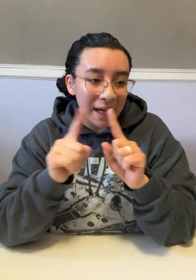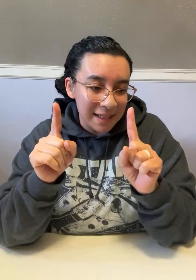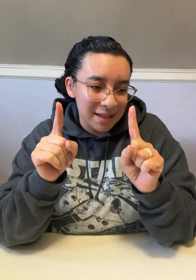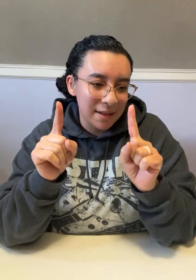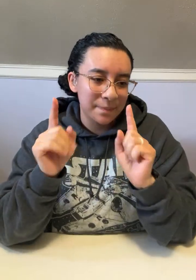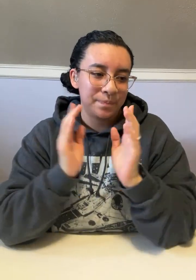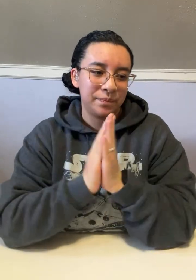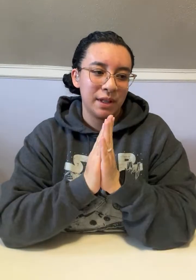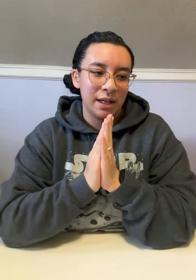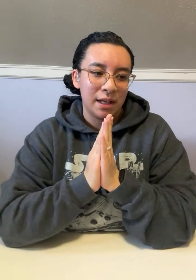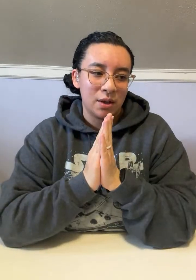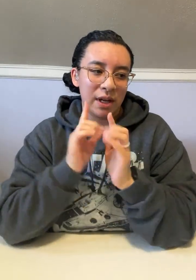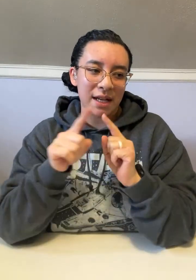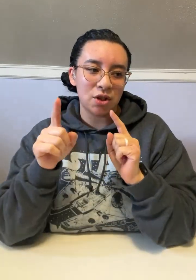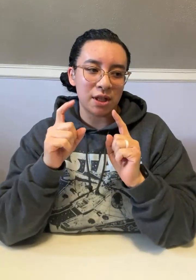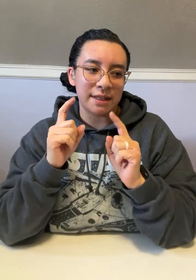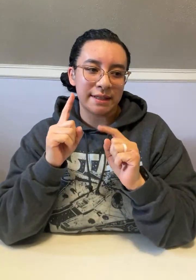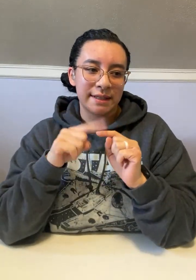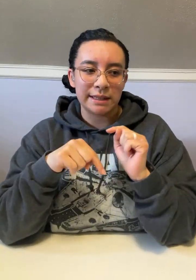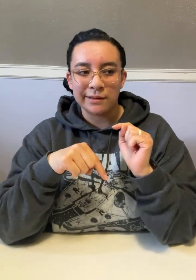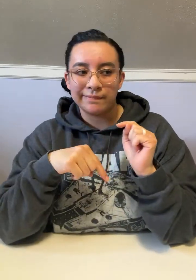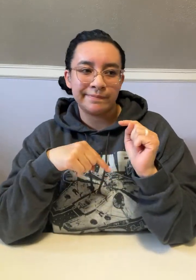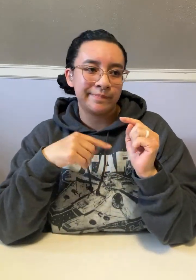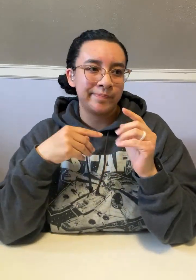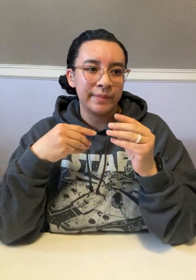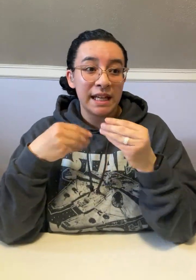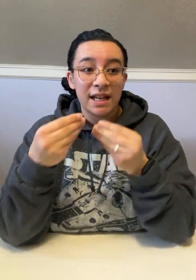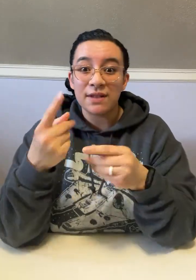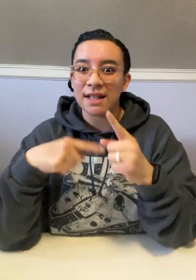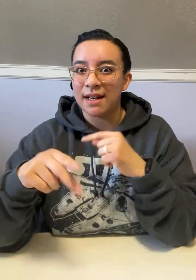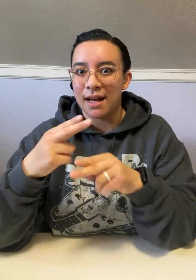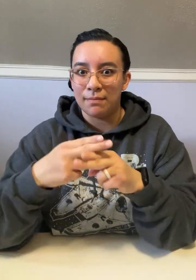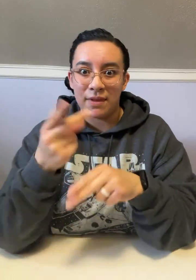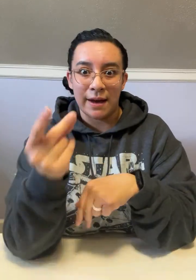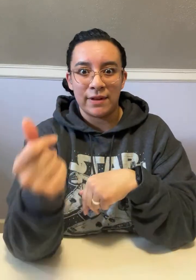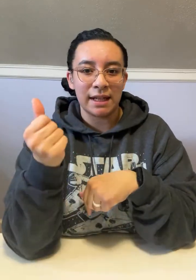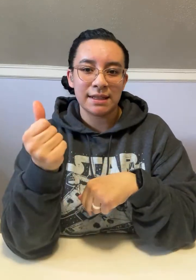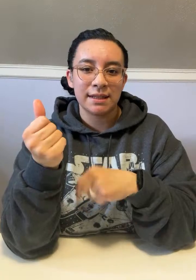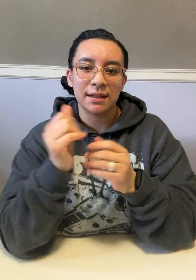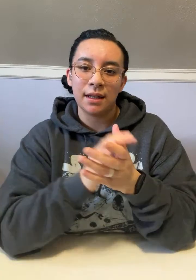But you can't just give a sign name that fast,